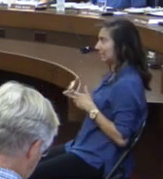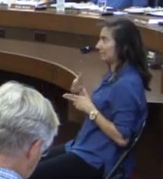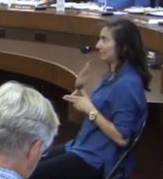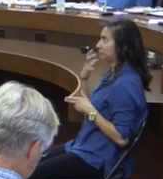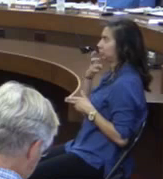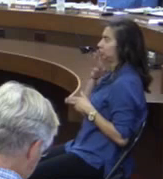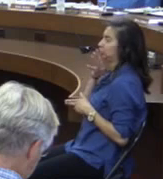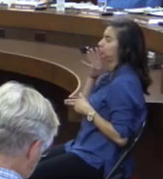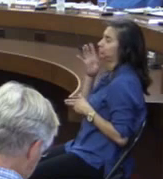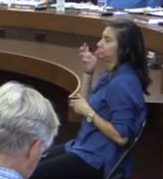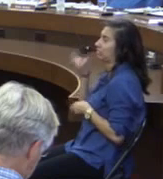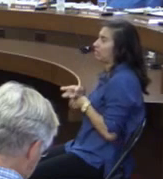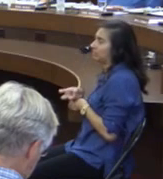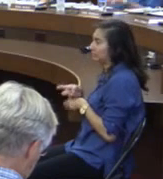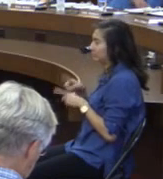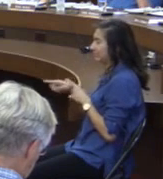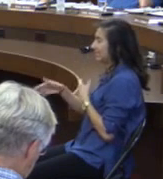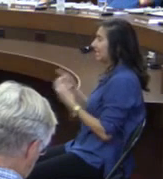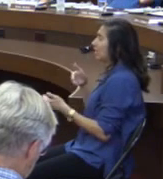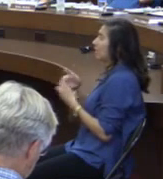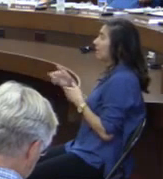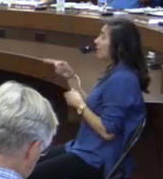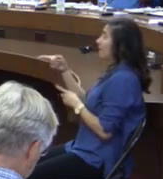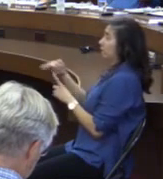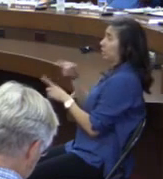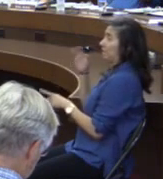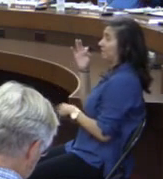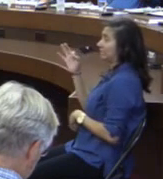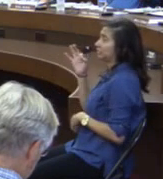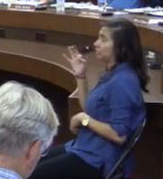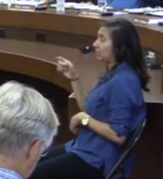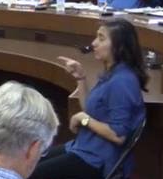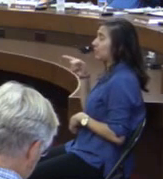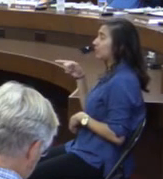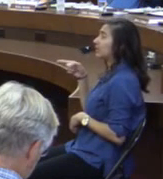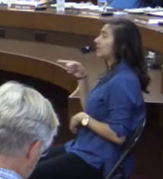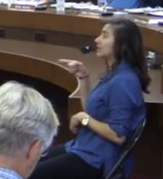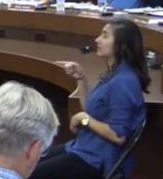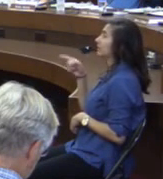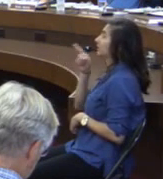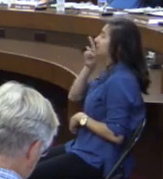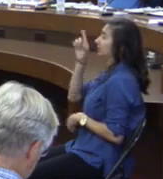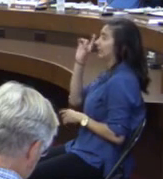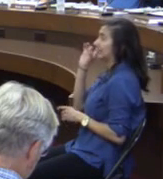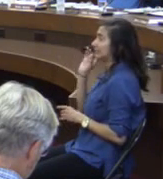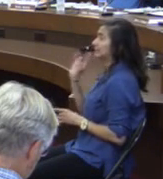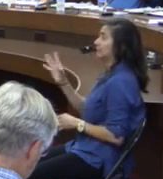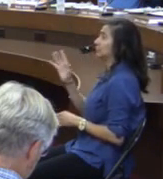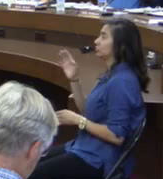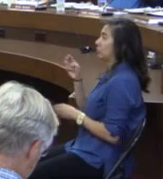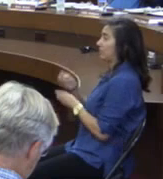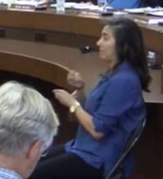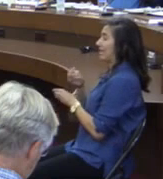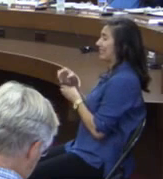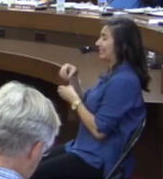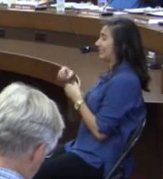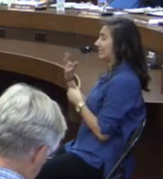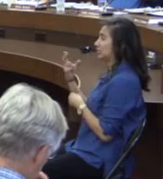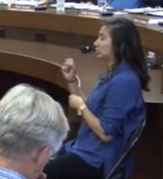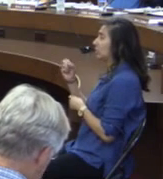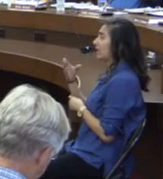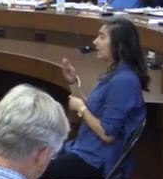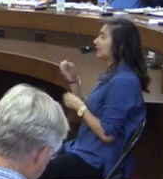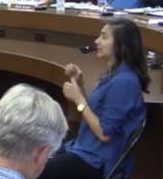he's asked us to address him as Chap. A native of Fresno, Chap was an exceptional mathematician in high school, and he continued his